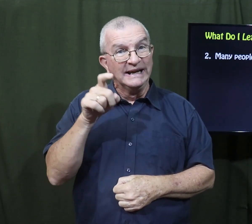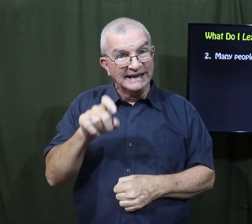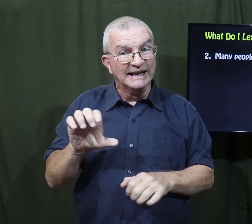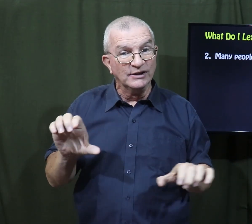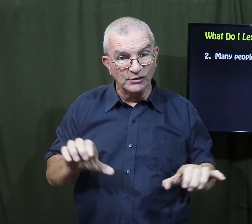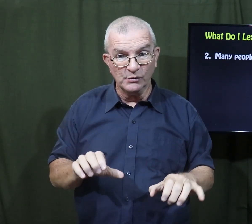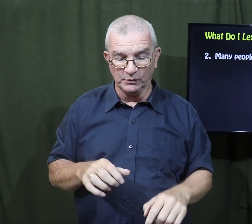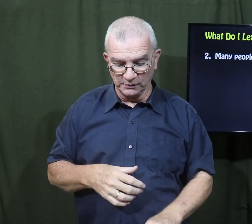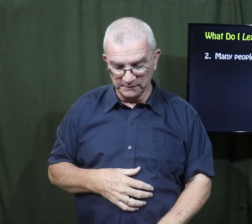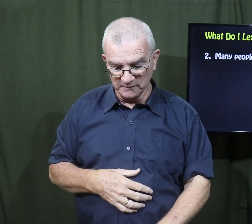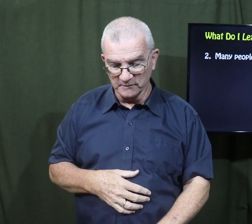That's what we need to do.